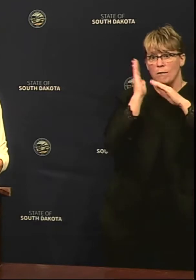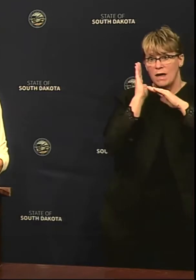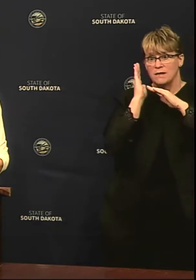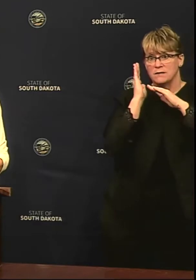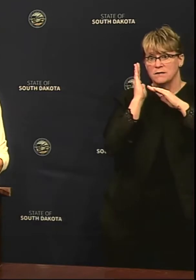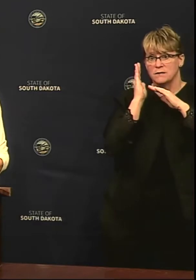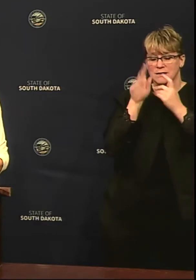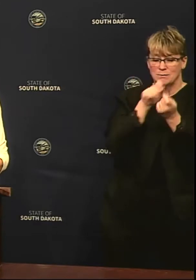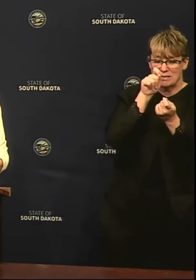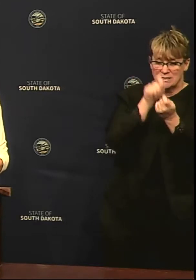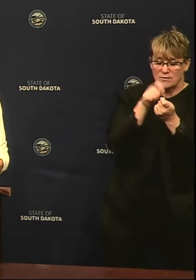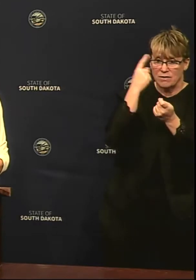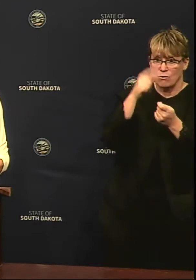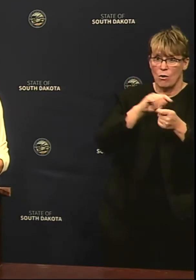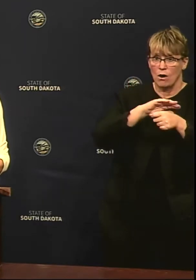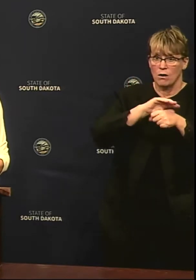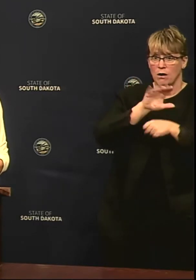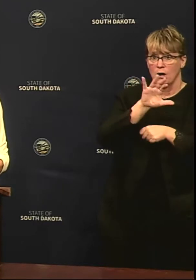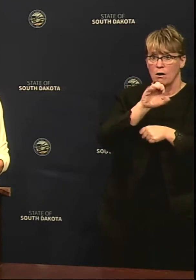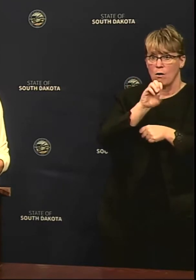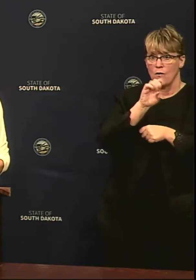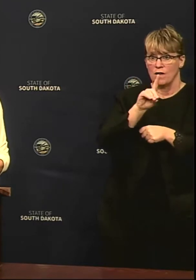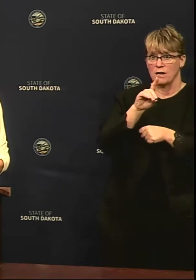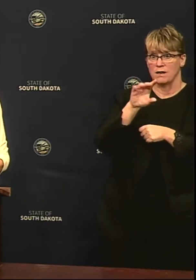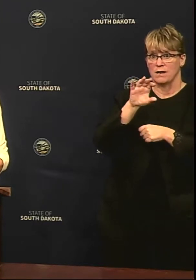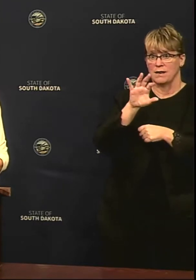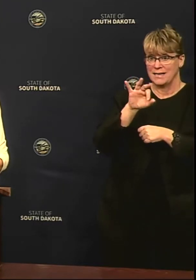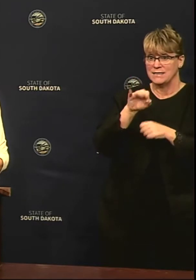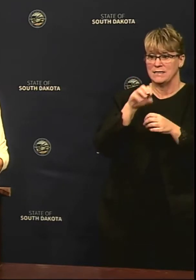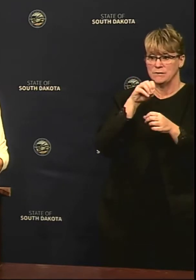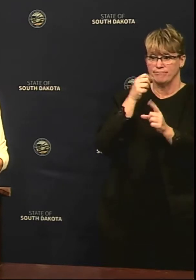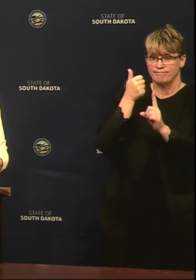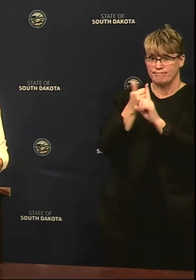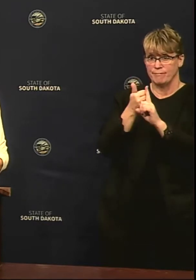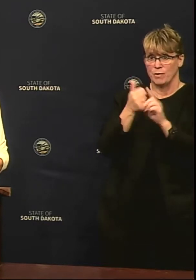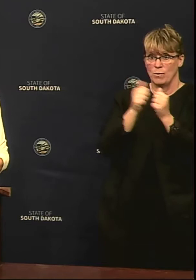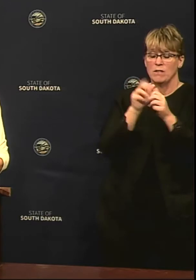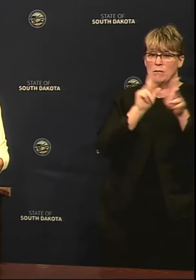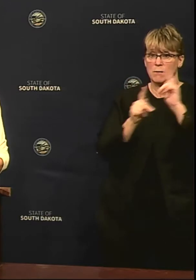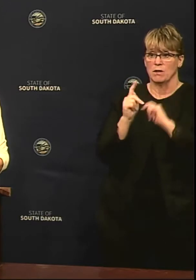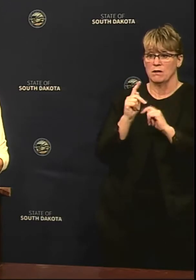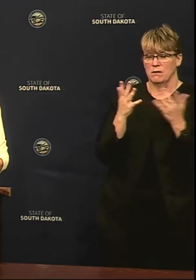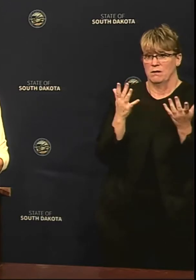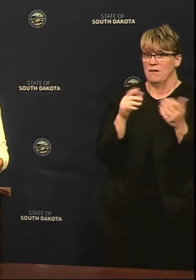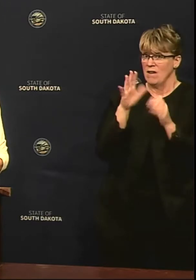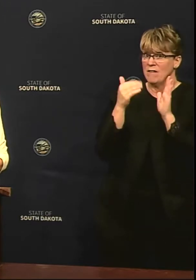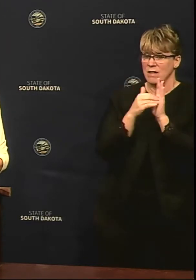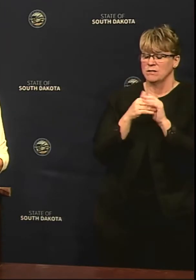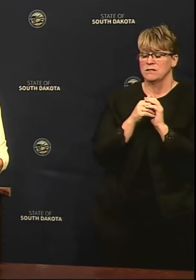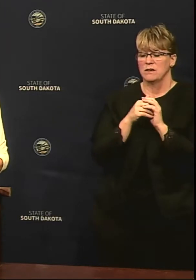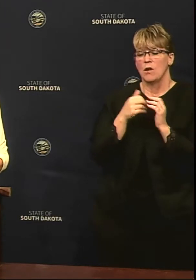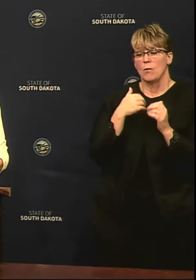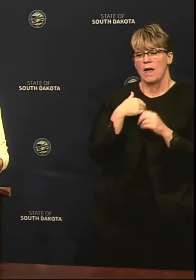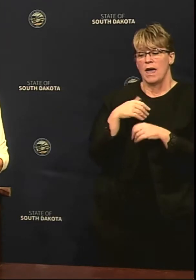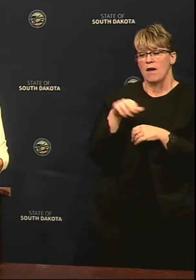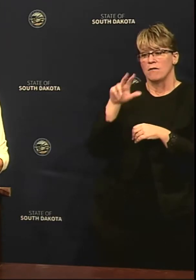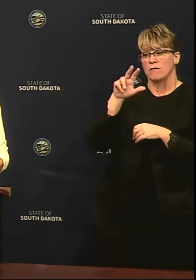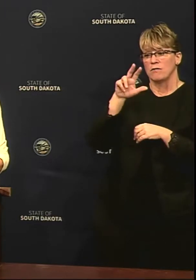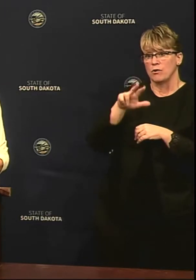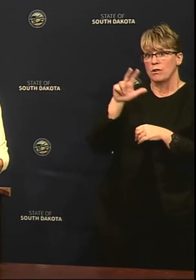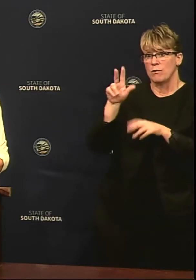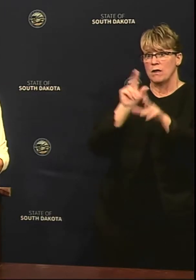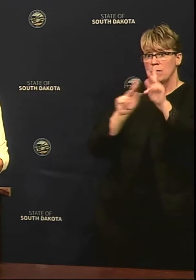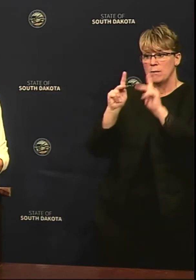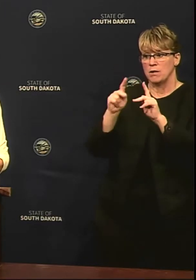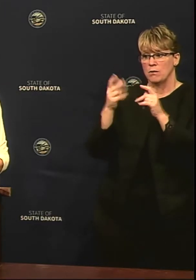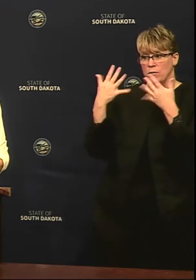for COVID-19 virus impacted individuals. We have somewhere around 33 people that have